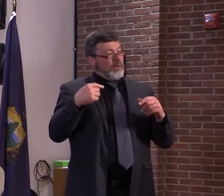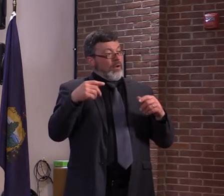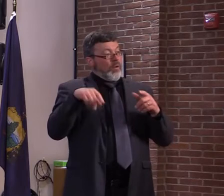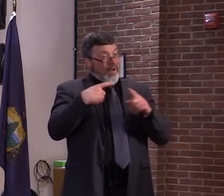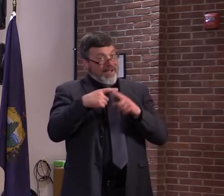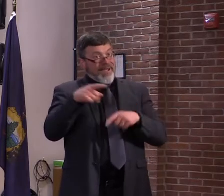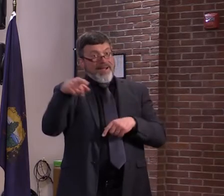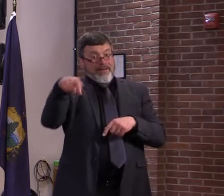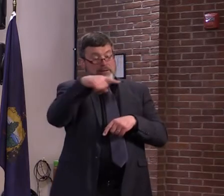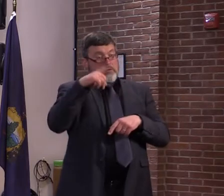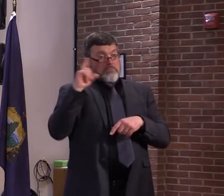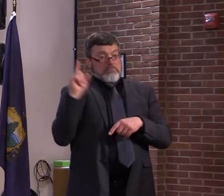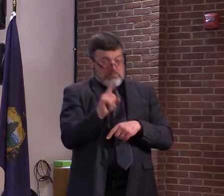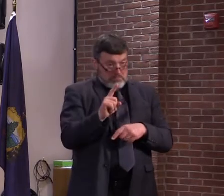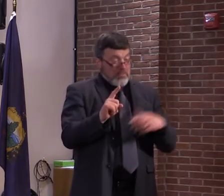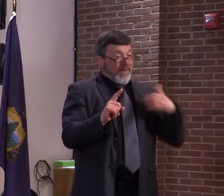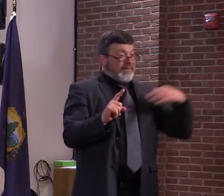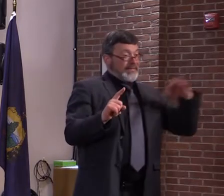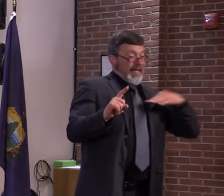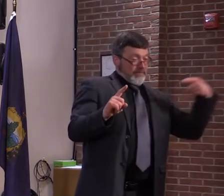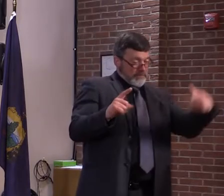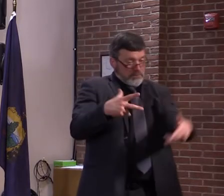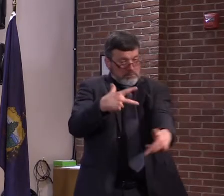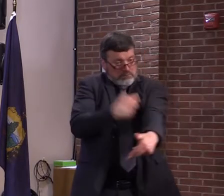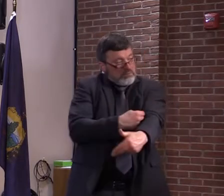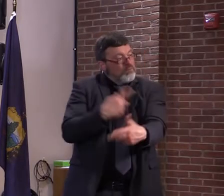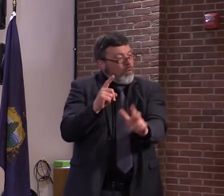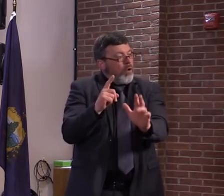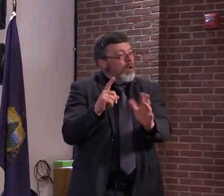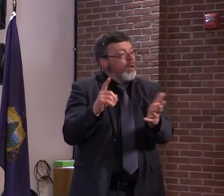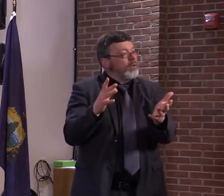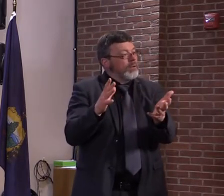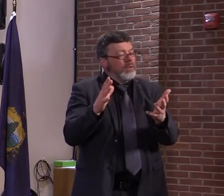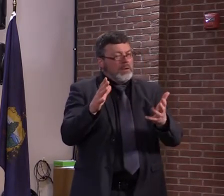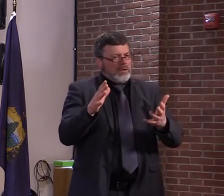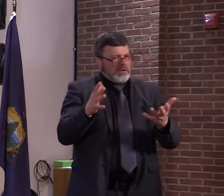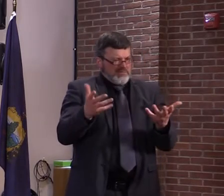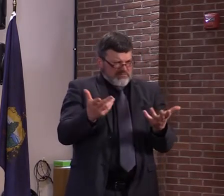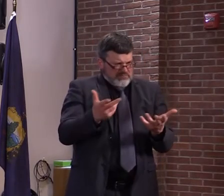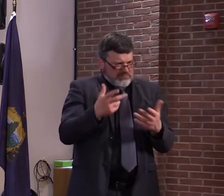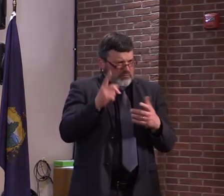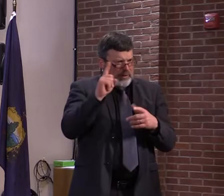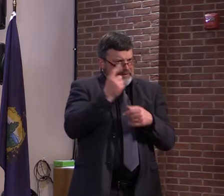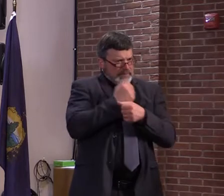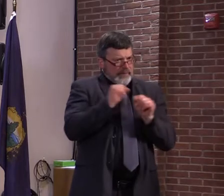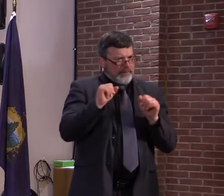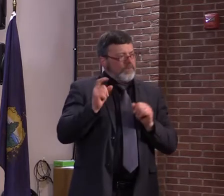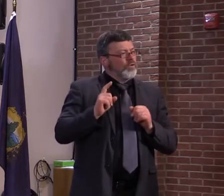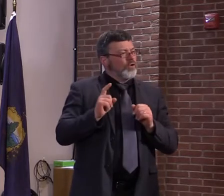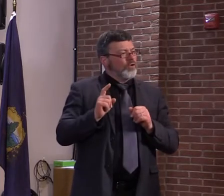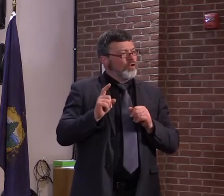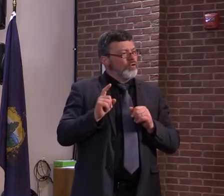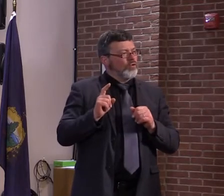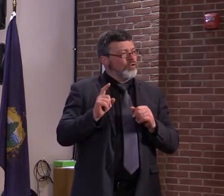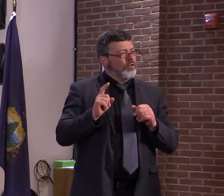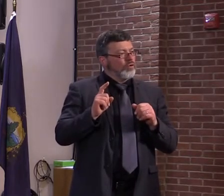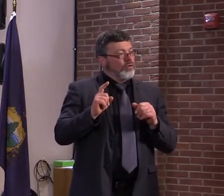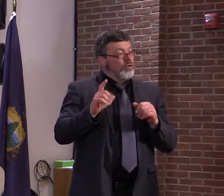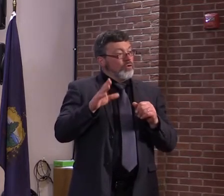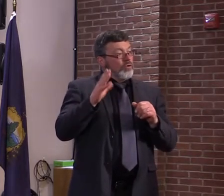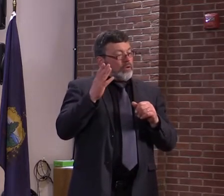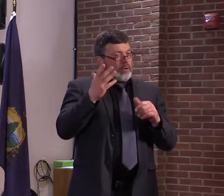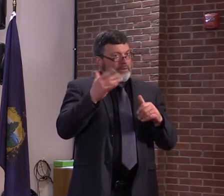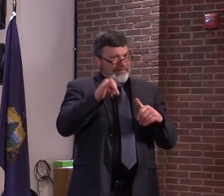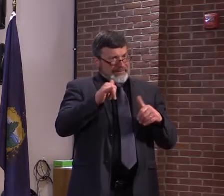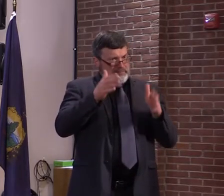what about the other injections that are occurring? And if the density of overuse of opioids in the neighborhood